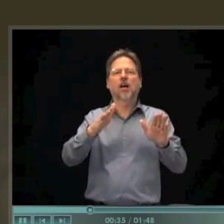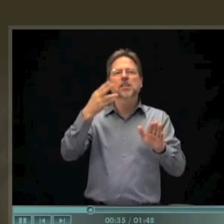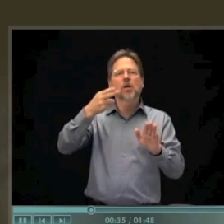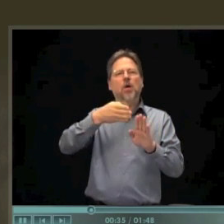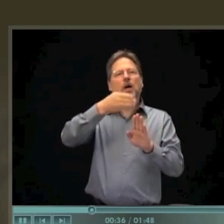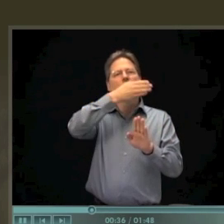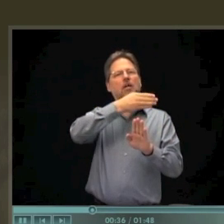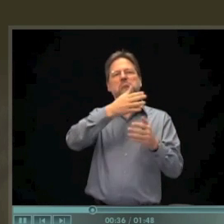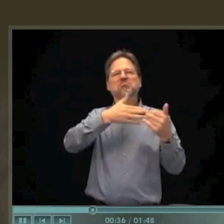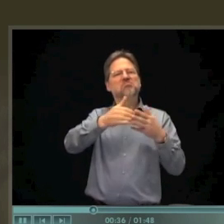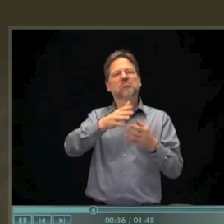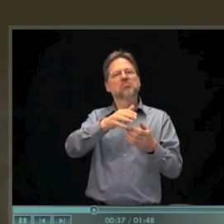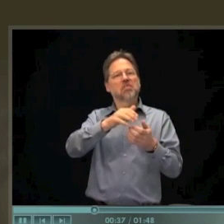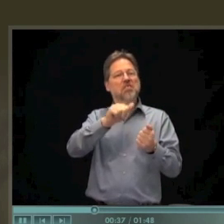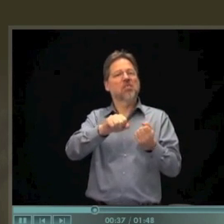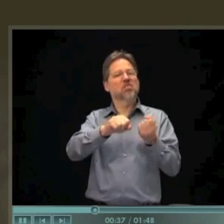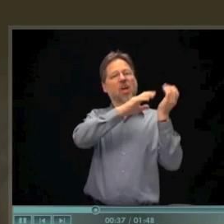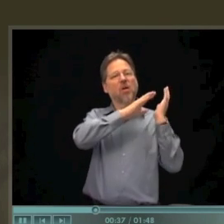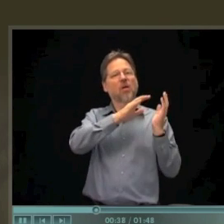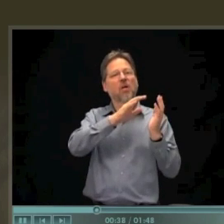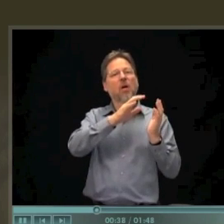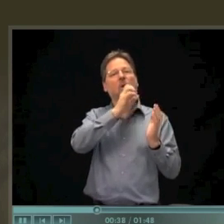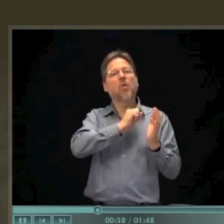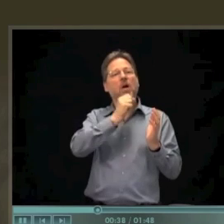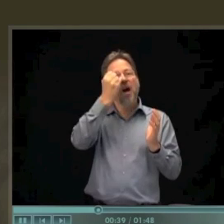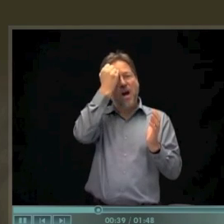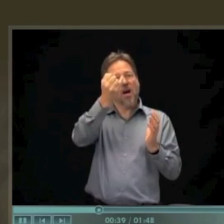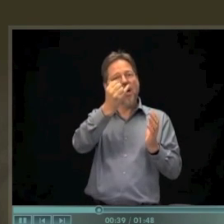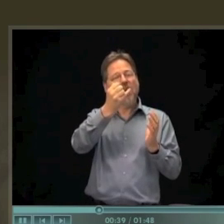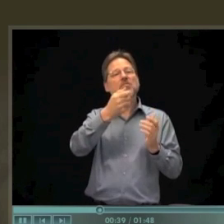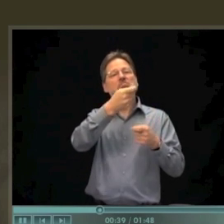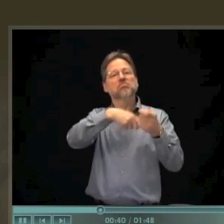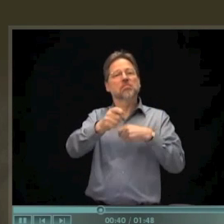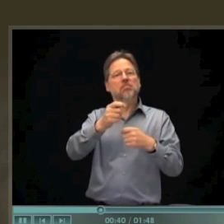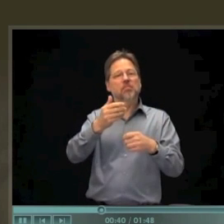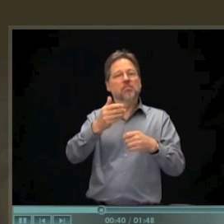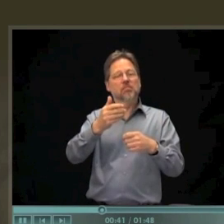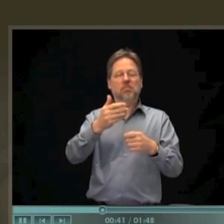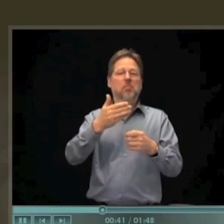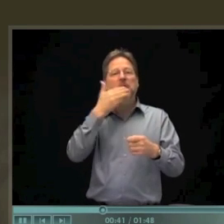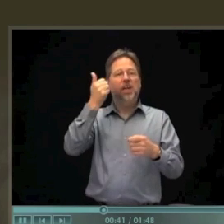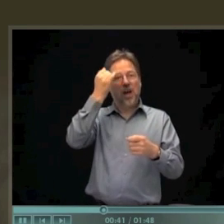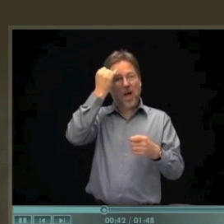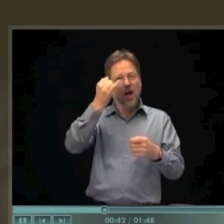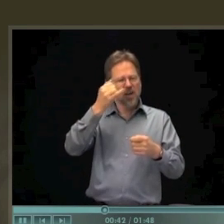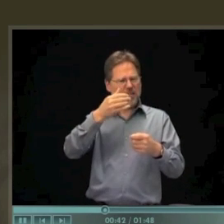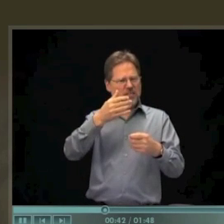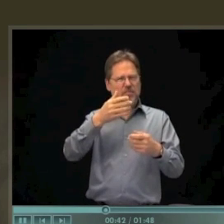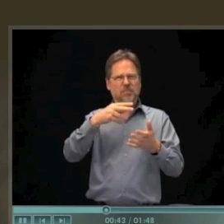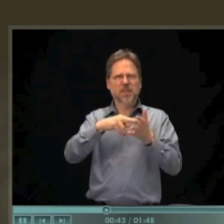have made up so many things over the years that the actual history is gone.